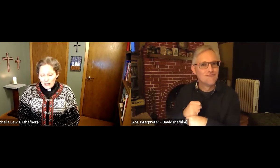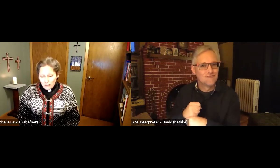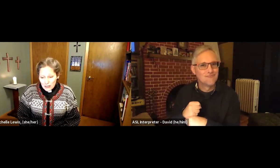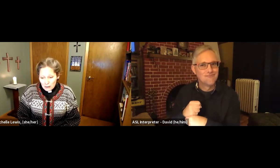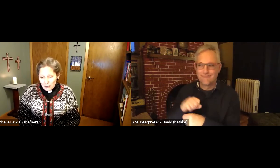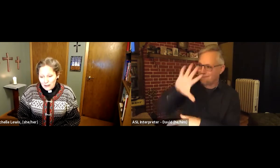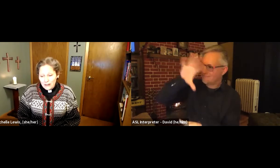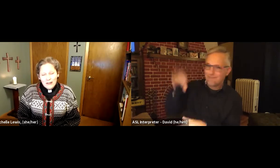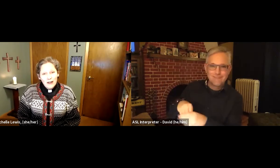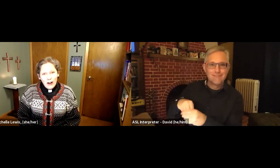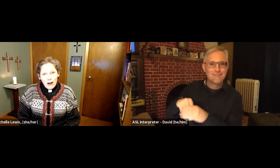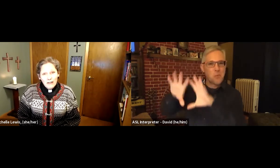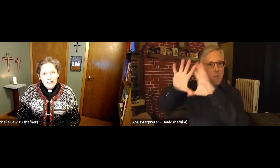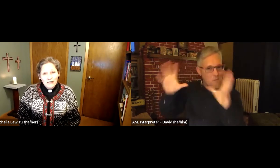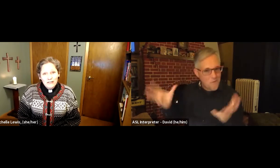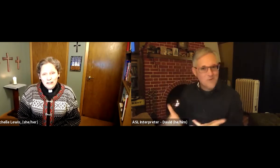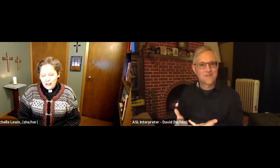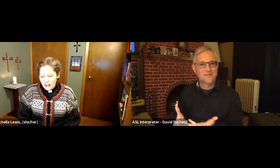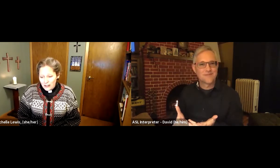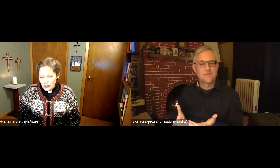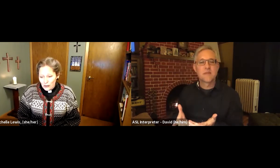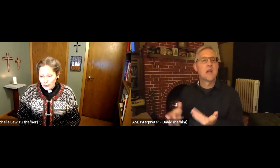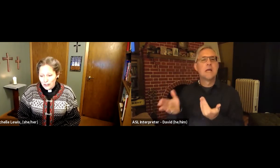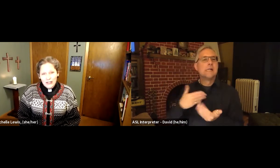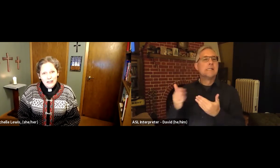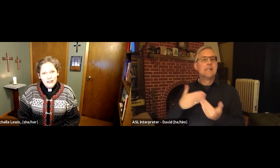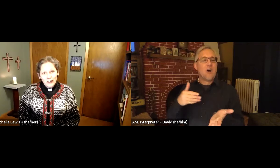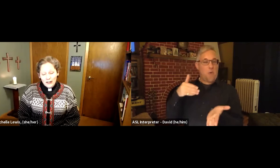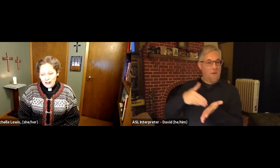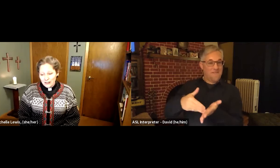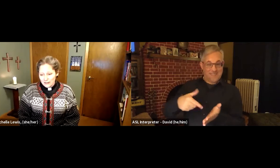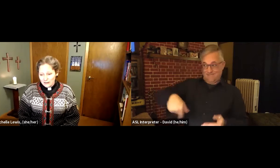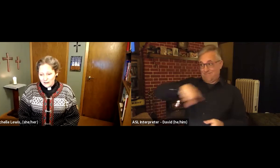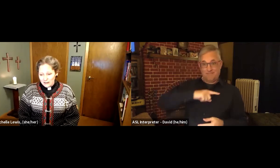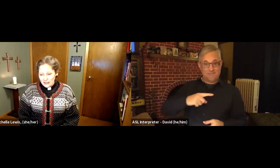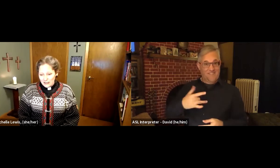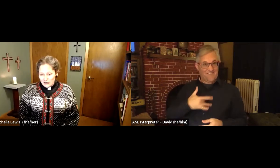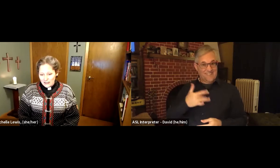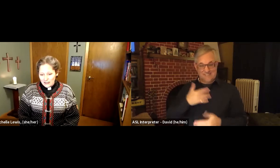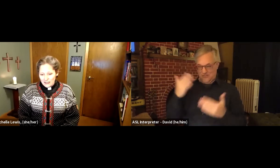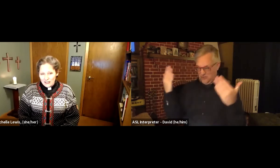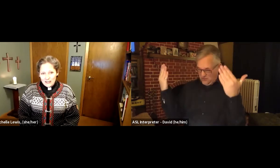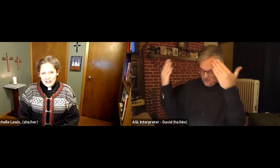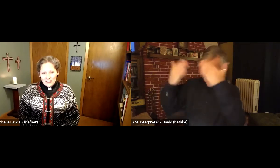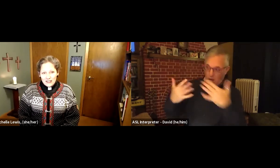but we people often feel unsure in the dark.